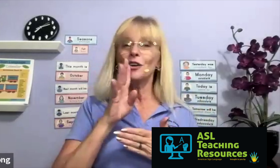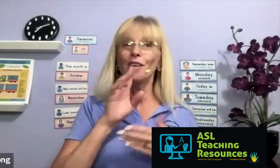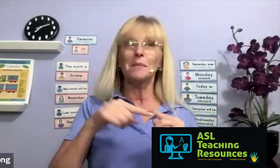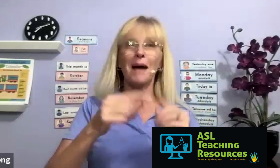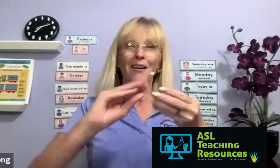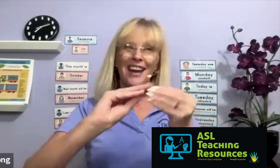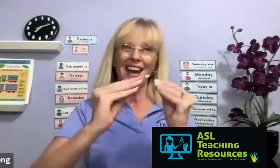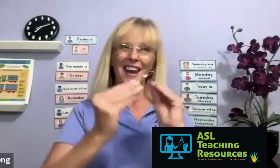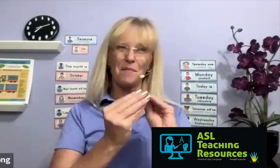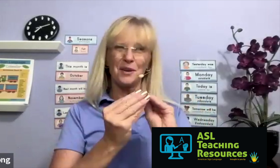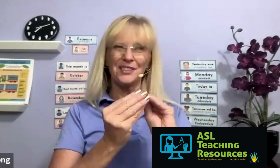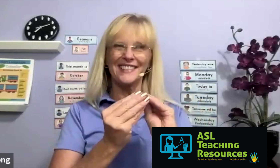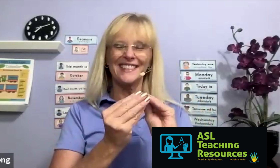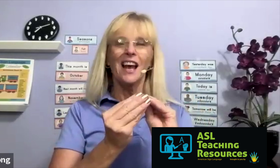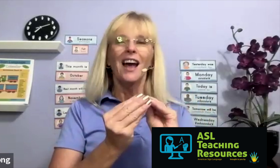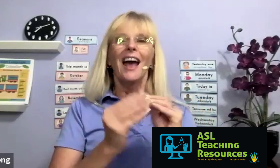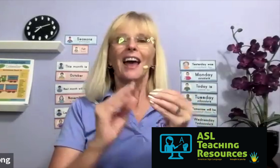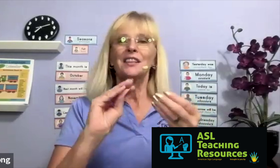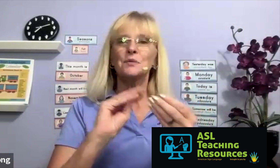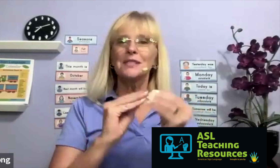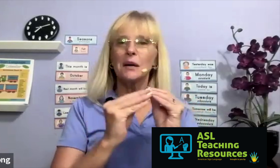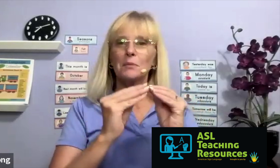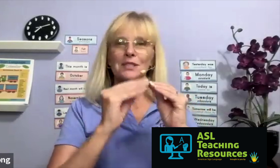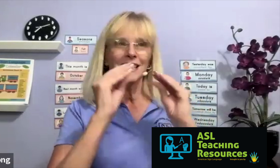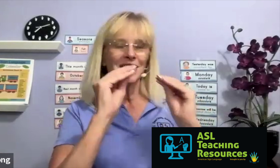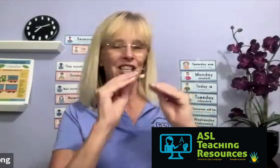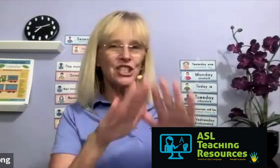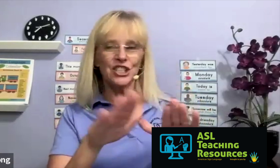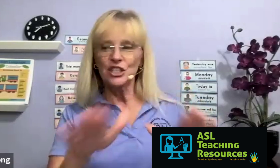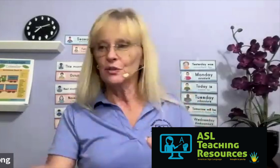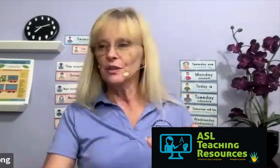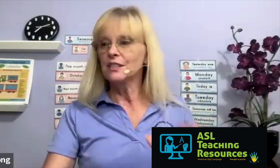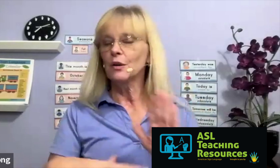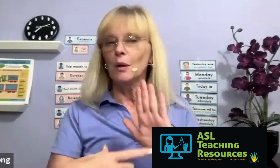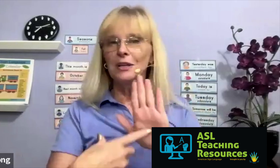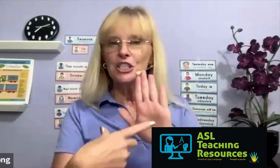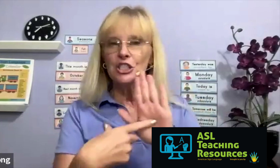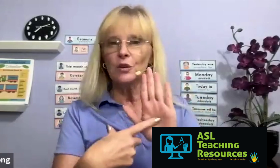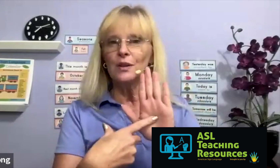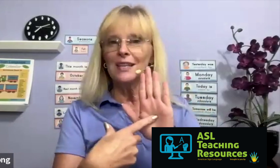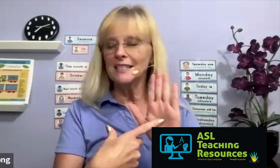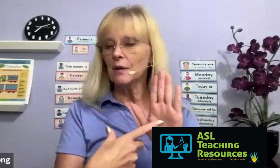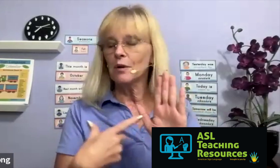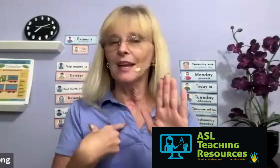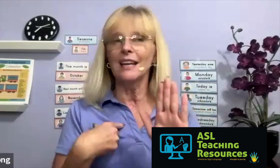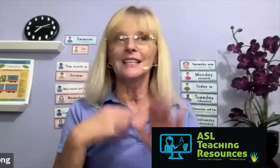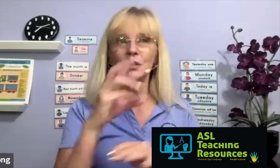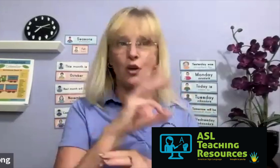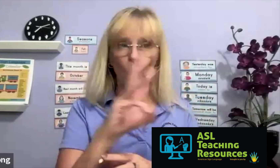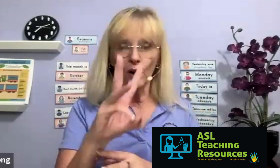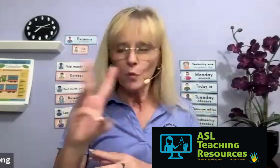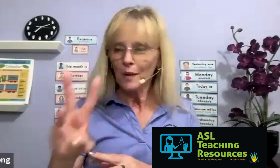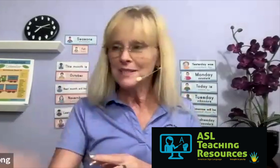talked about numbers, and this was numbers in teaching children. So I'm going to show you the example that is on our